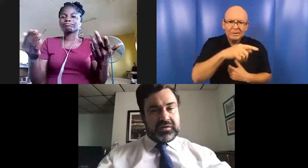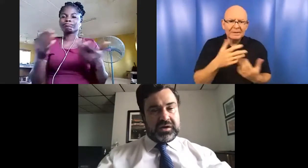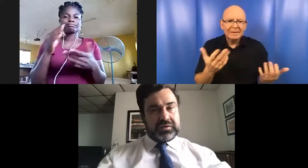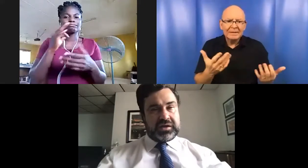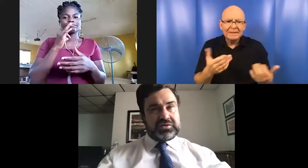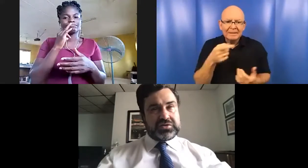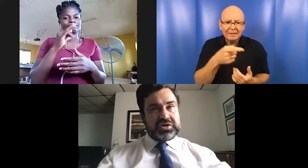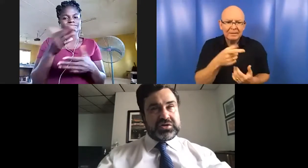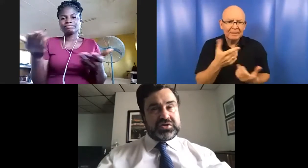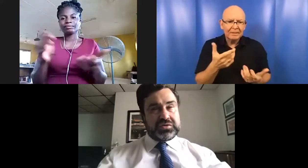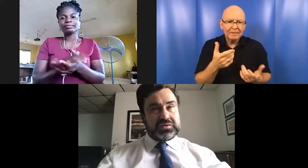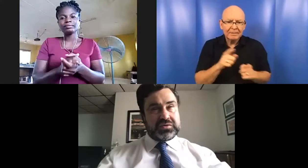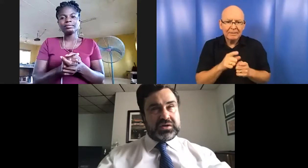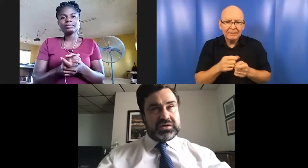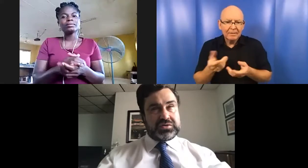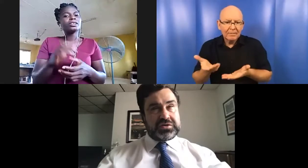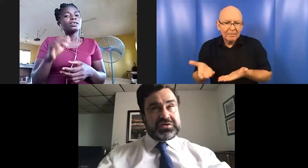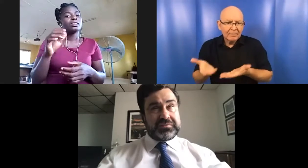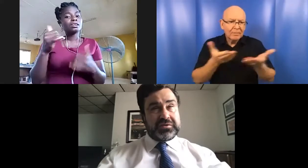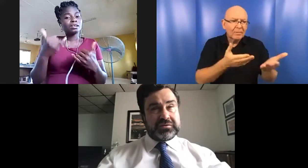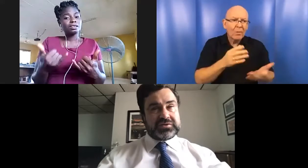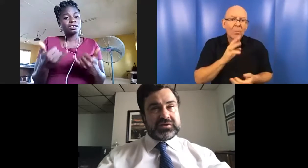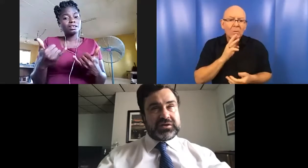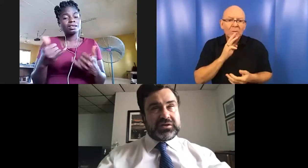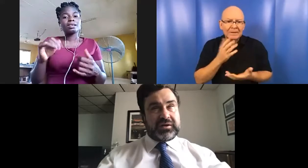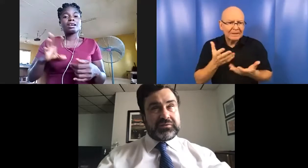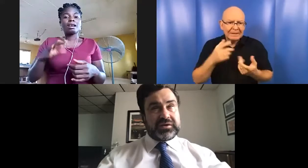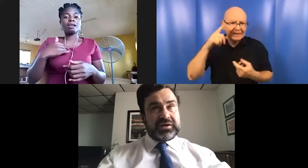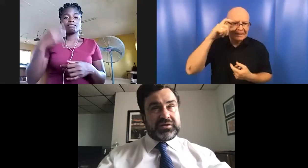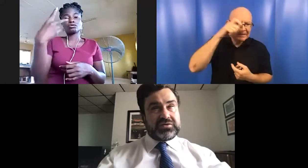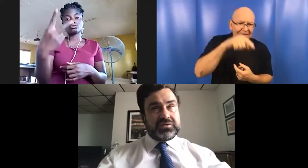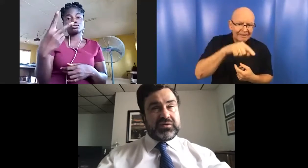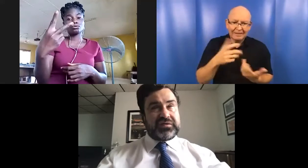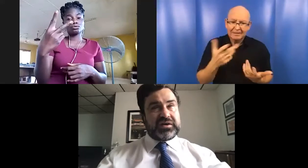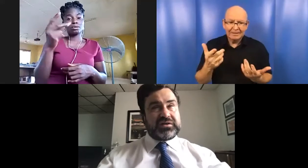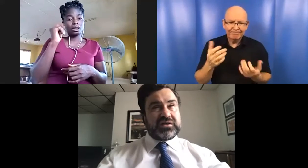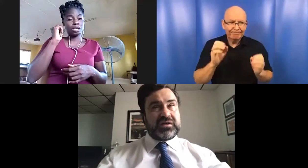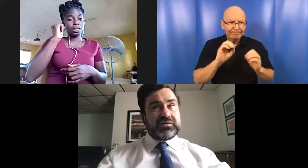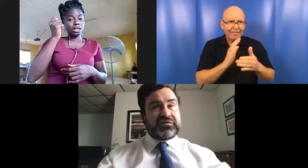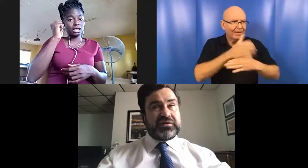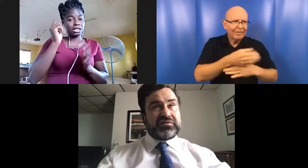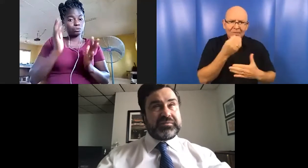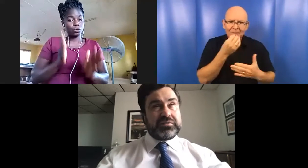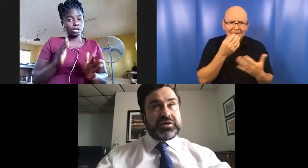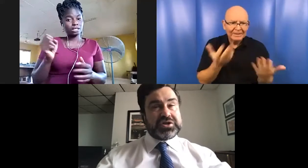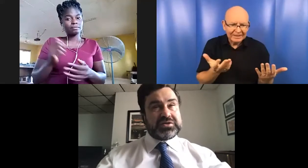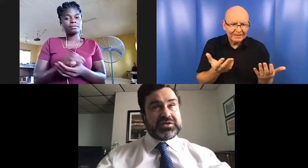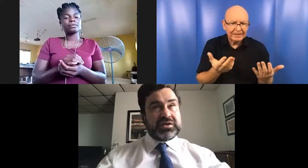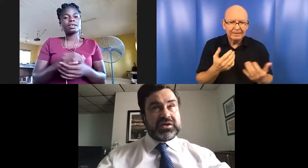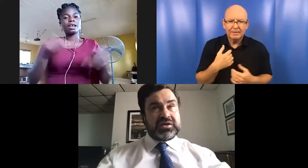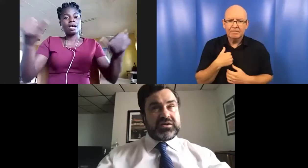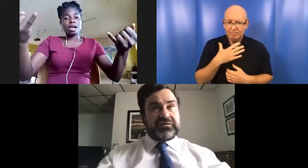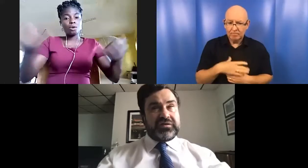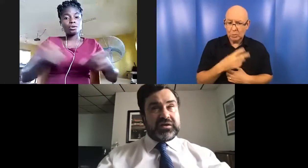Now, I would like to turn to 2 testimonials. I would like to invite our friend from Indonesia,